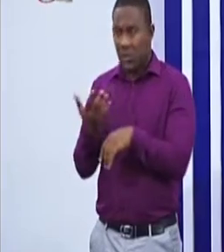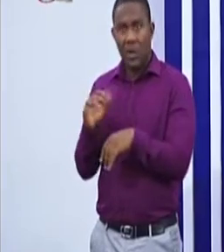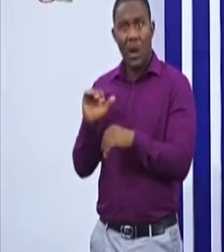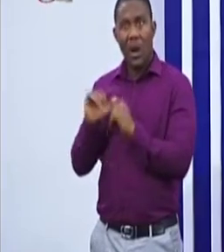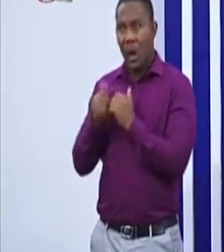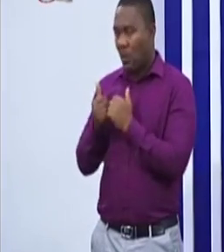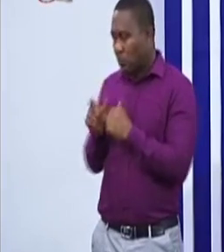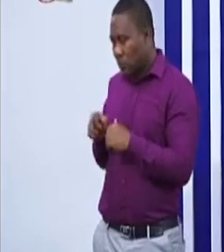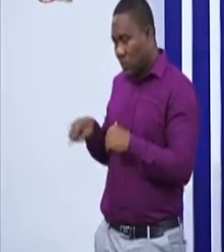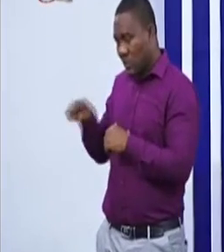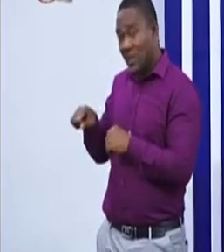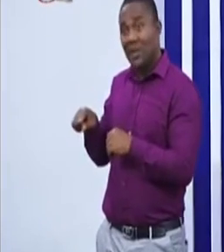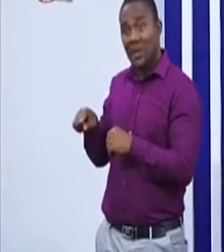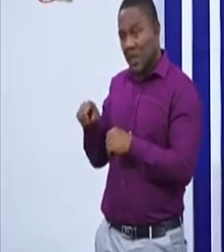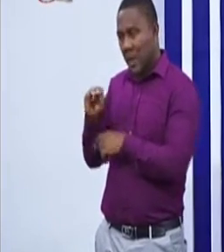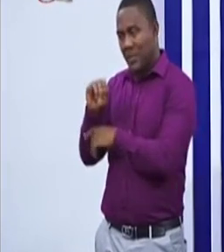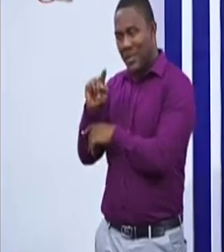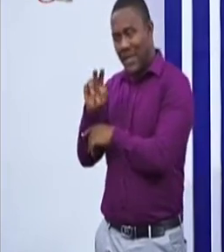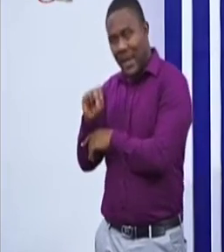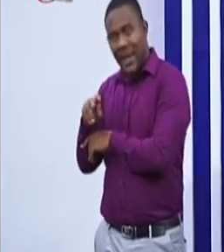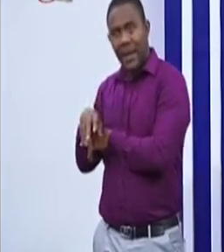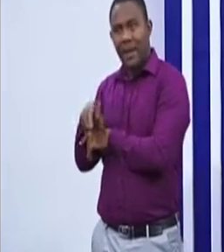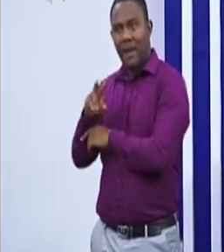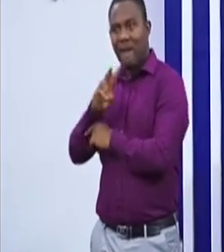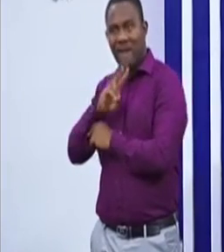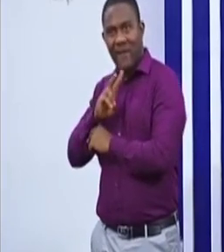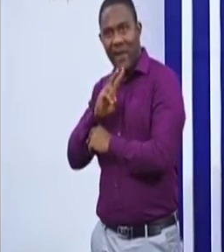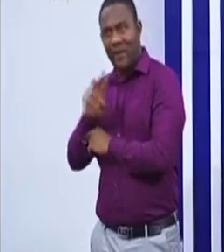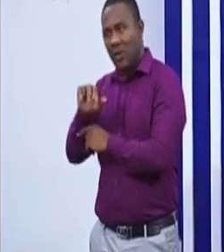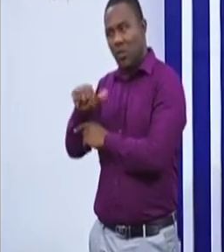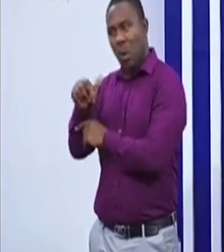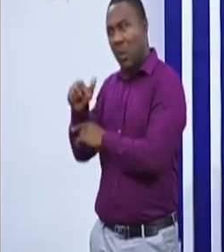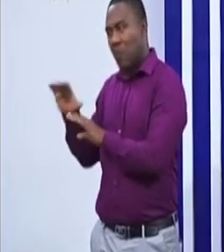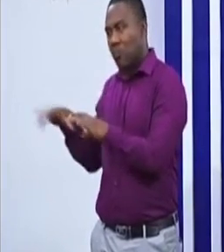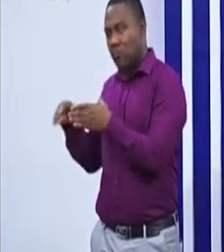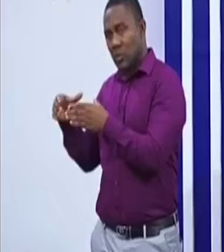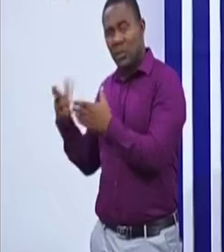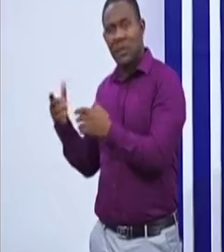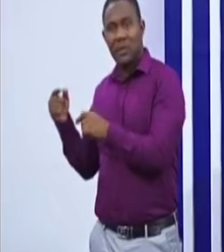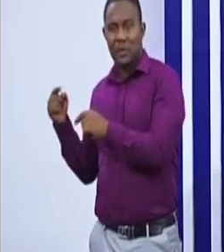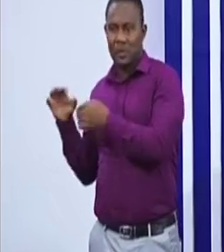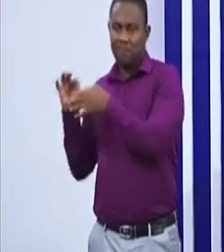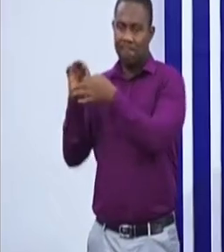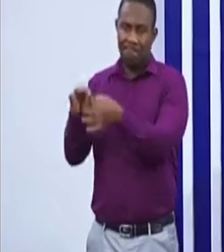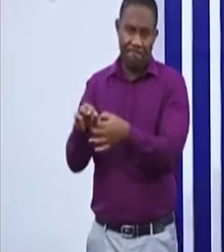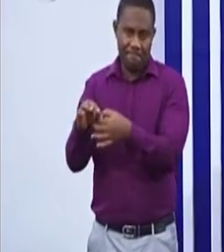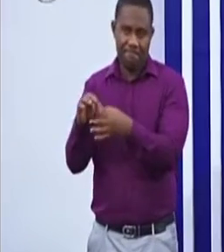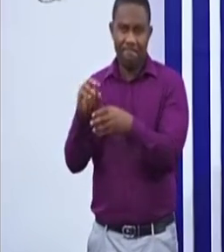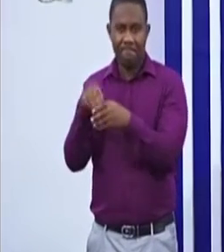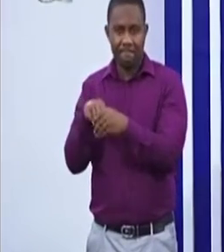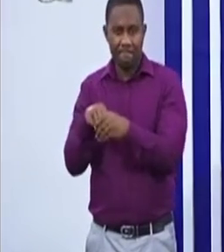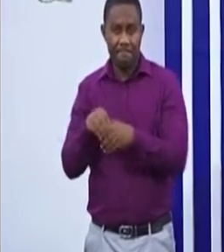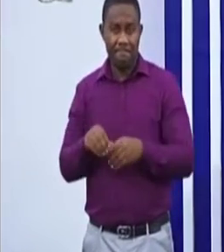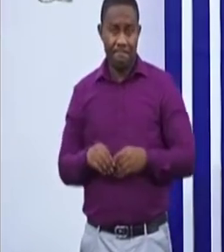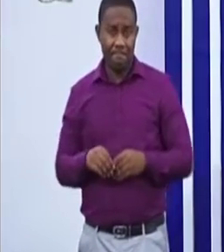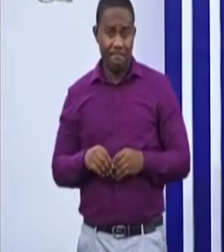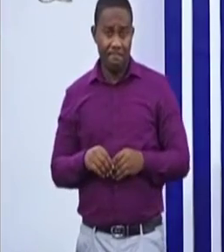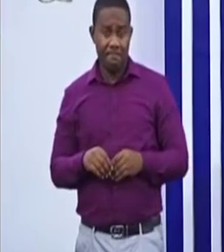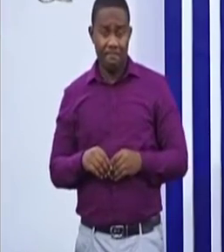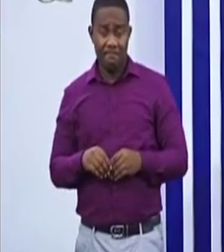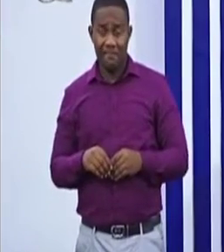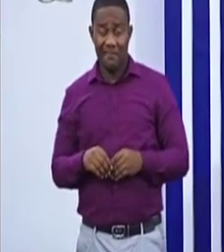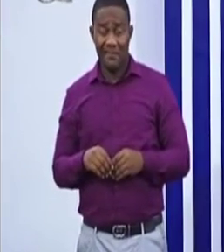companies using the metadata behind our phone communications. It is not